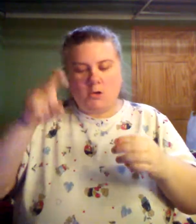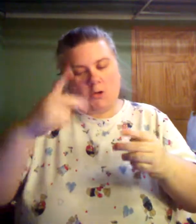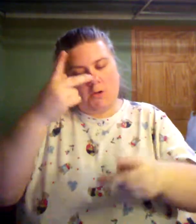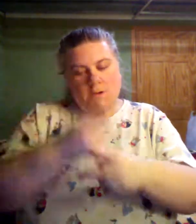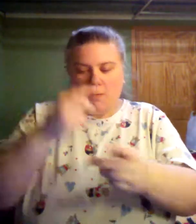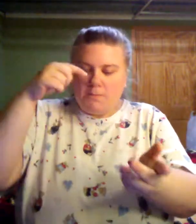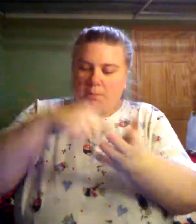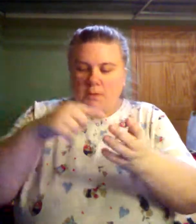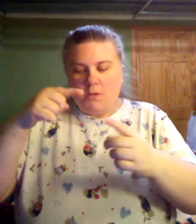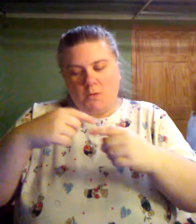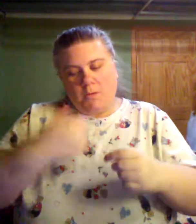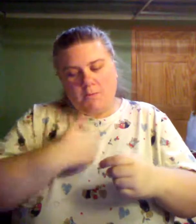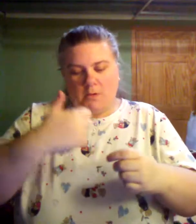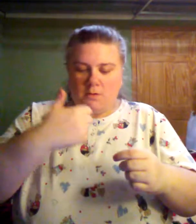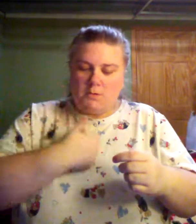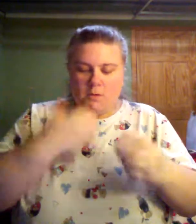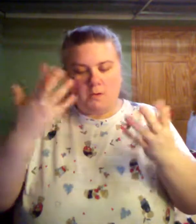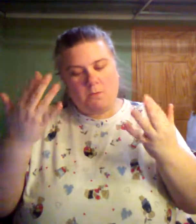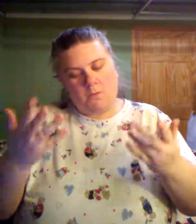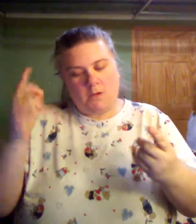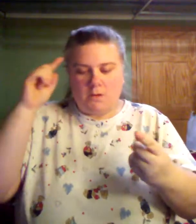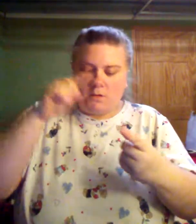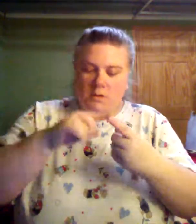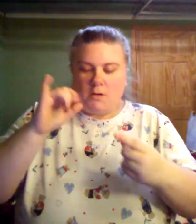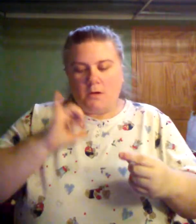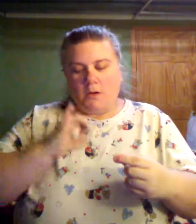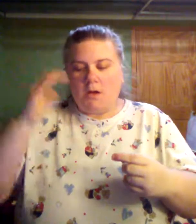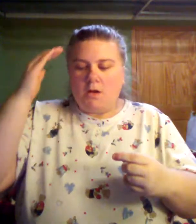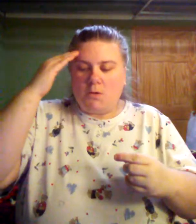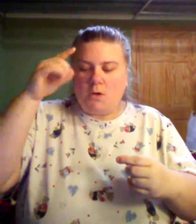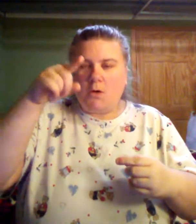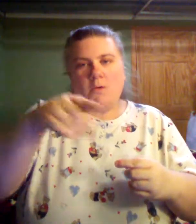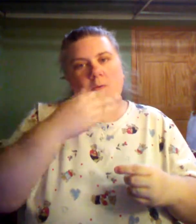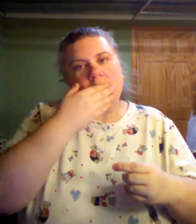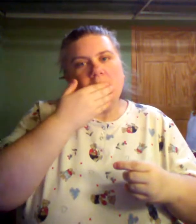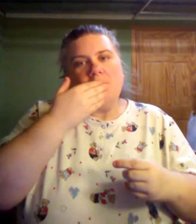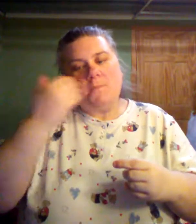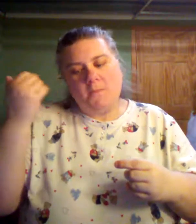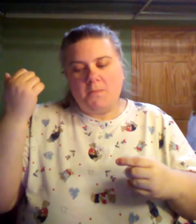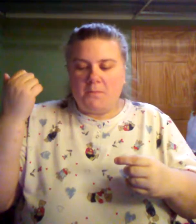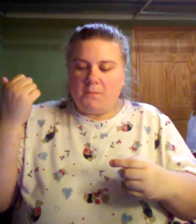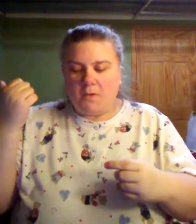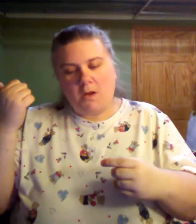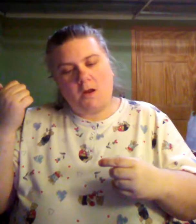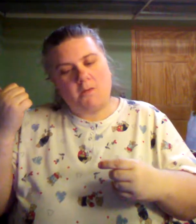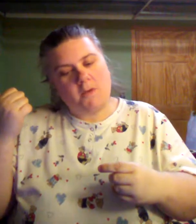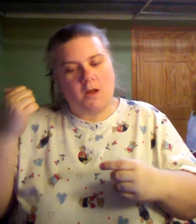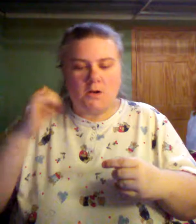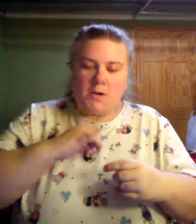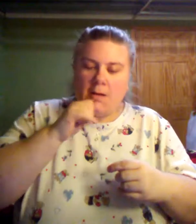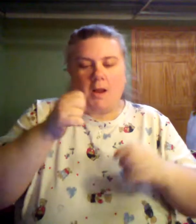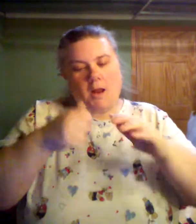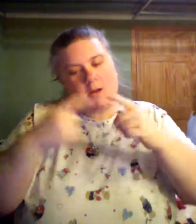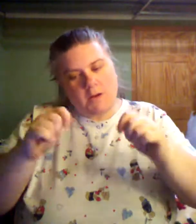should Keep this to myself, wait until I Know you better, I am trying